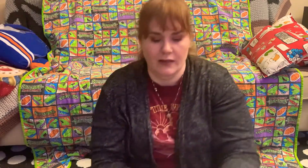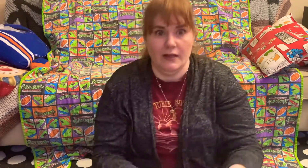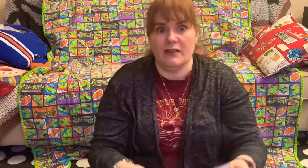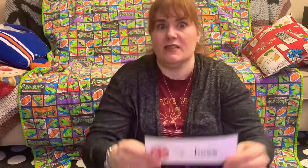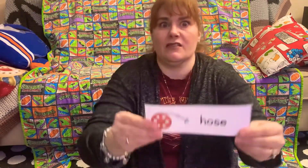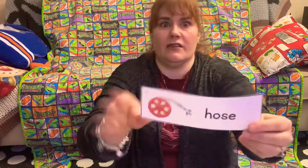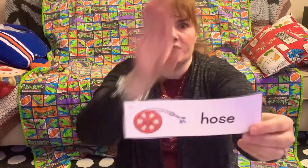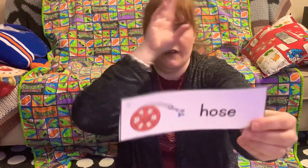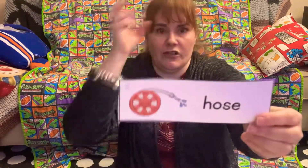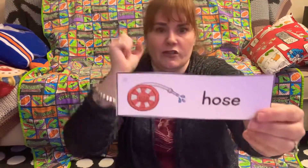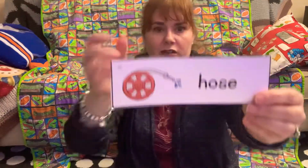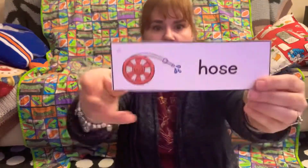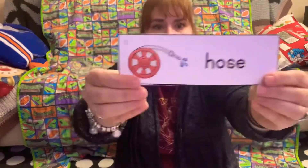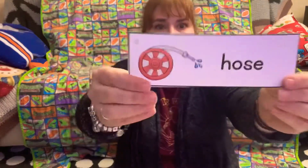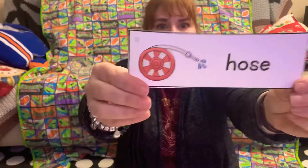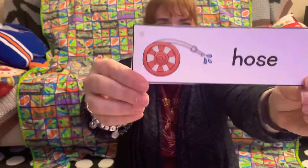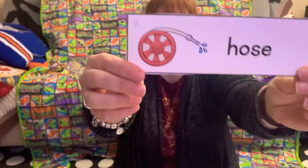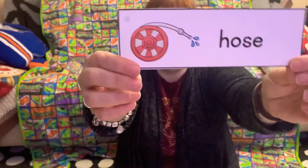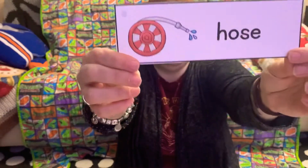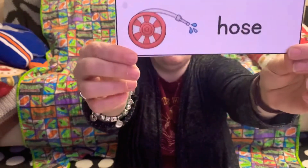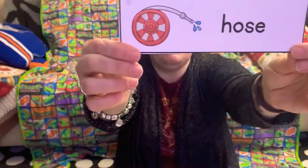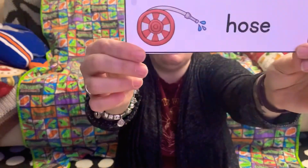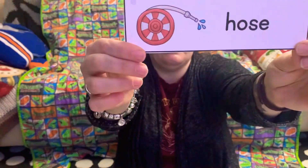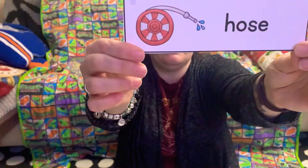This is on the fire truck as well.